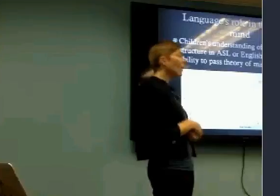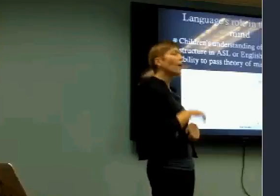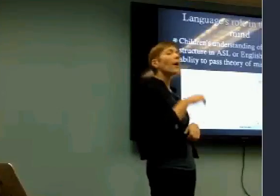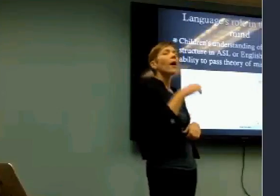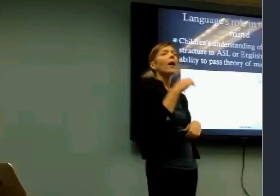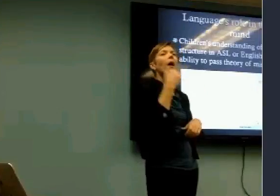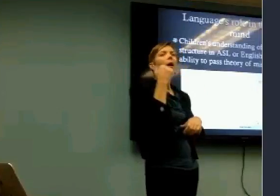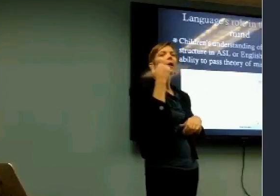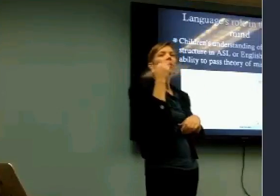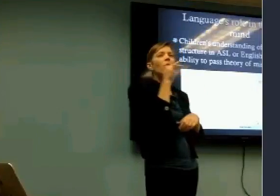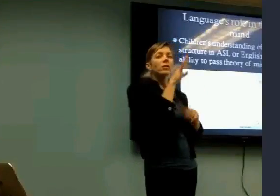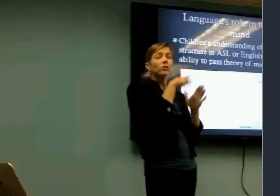earlier.